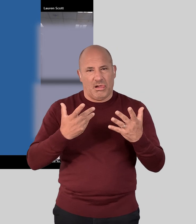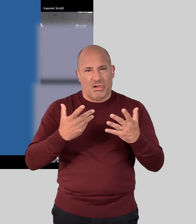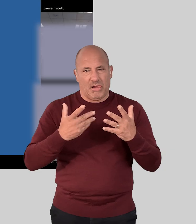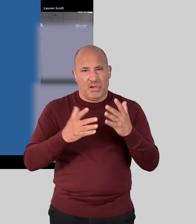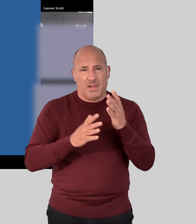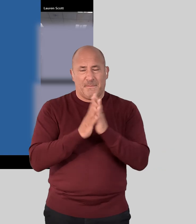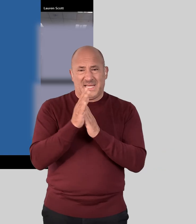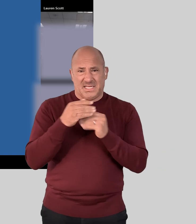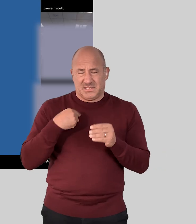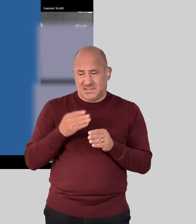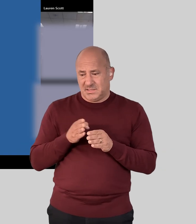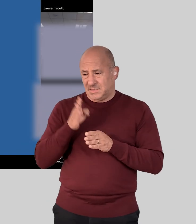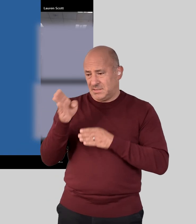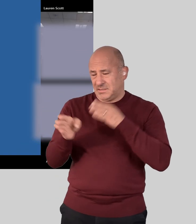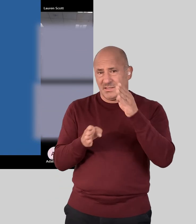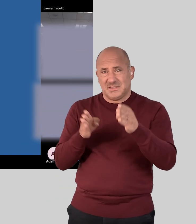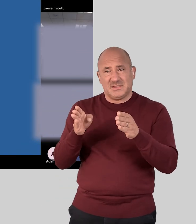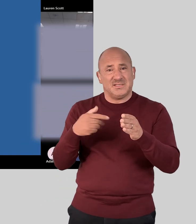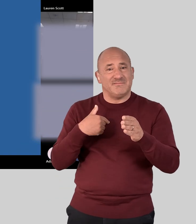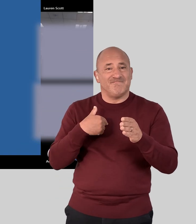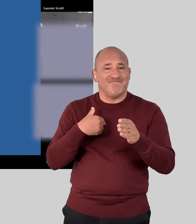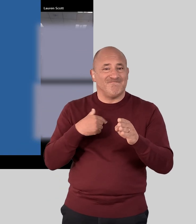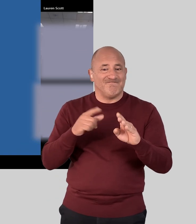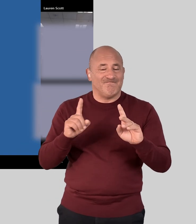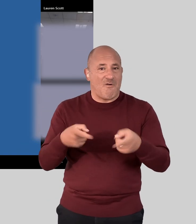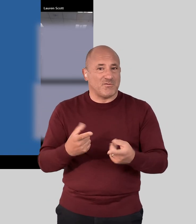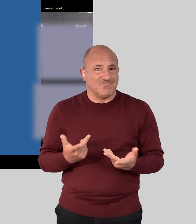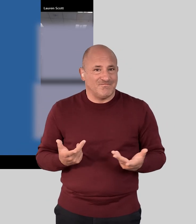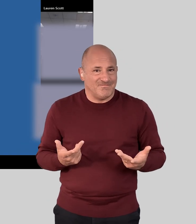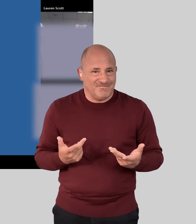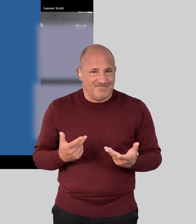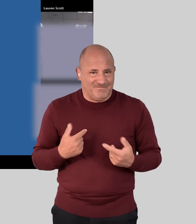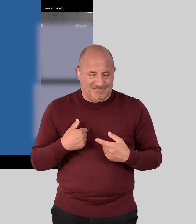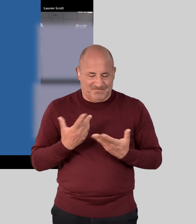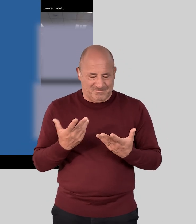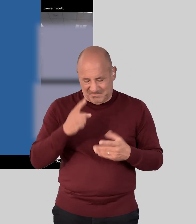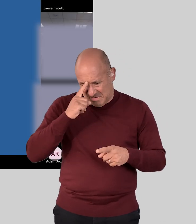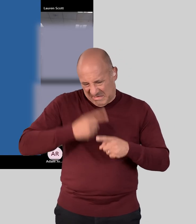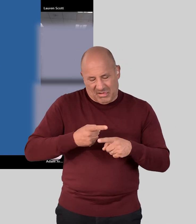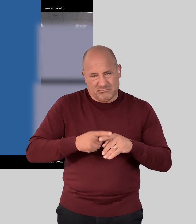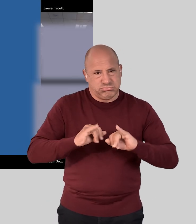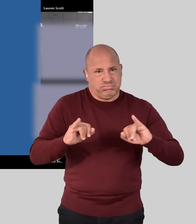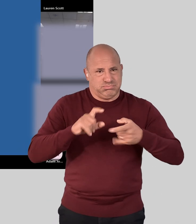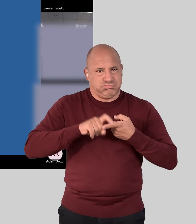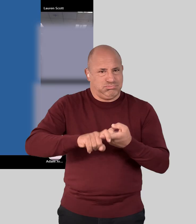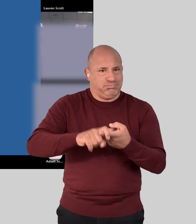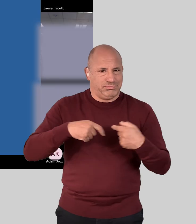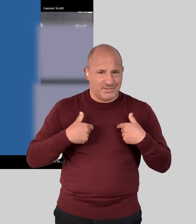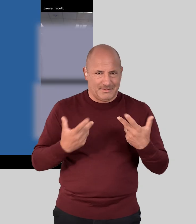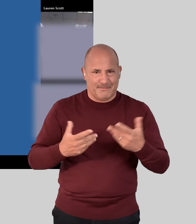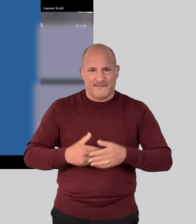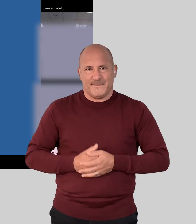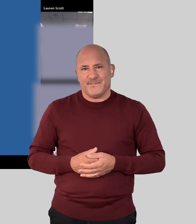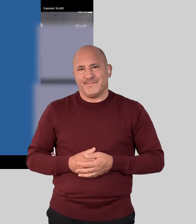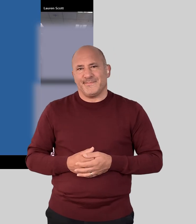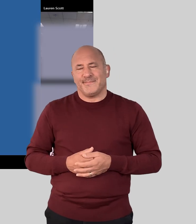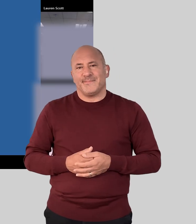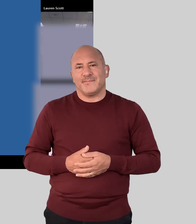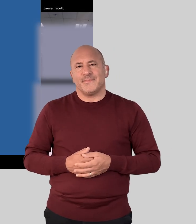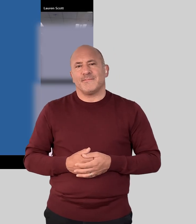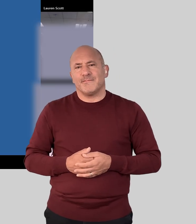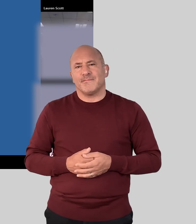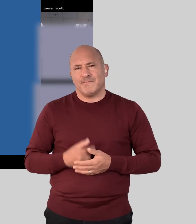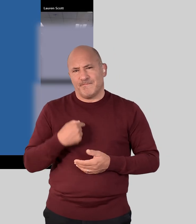conversation with myself since becoming chronically ill 5 years ago, which meant that I couldn't access these spaces